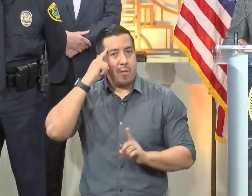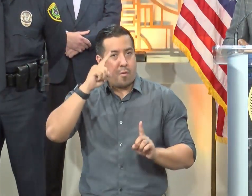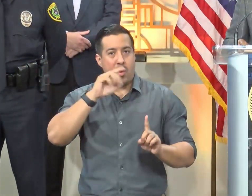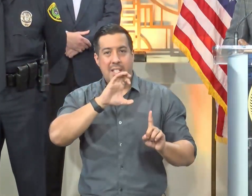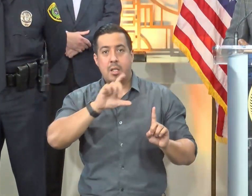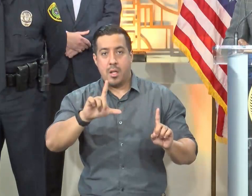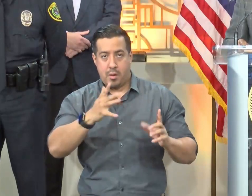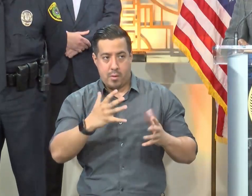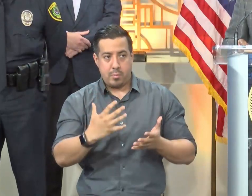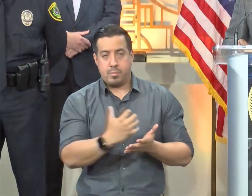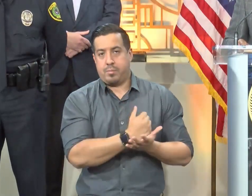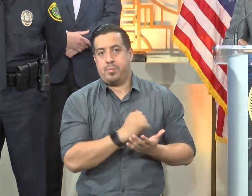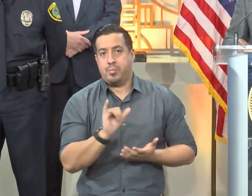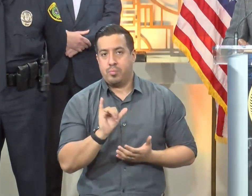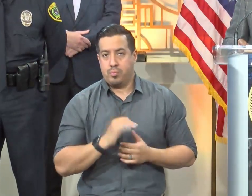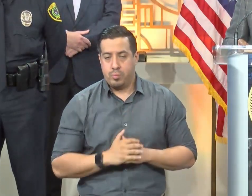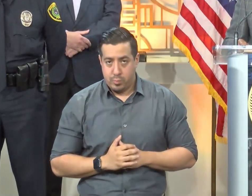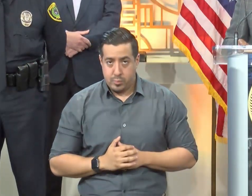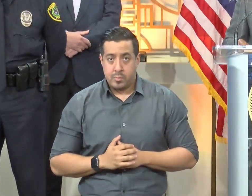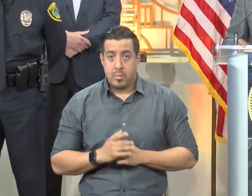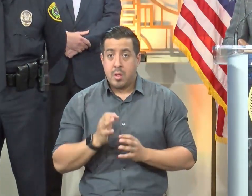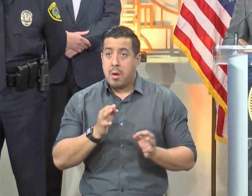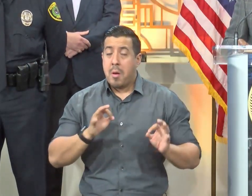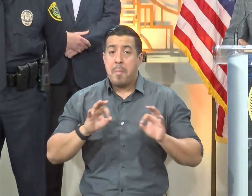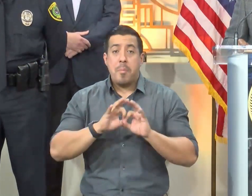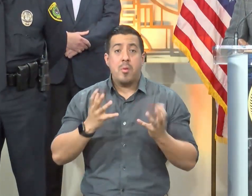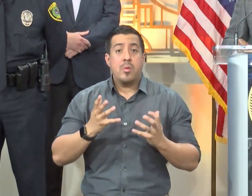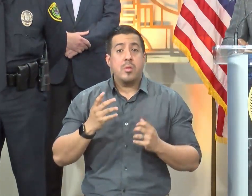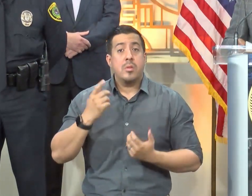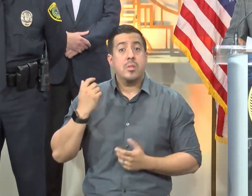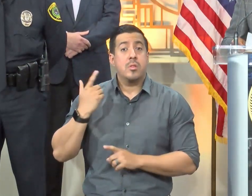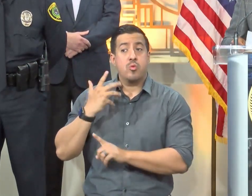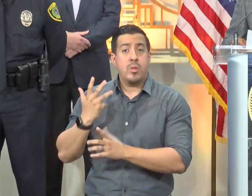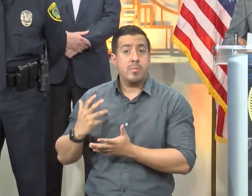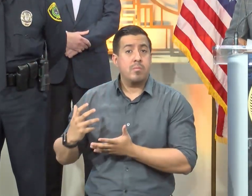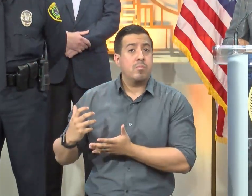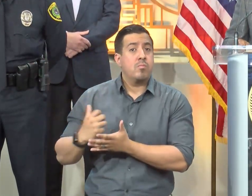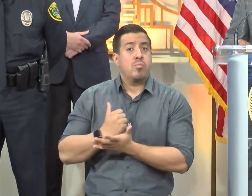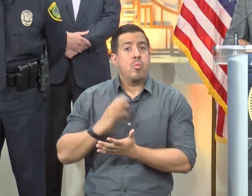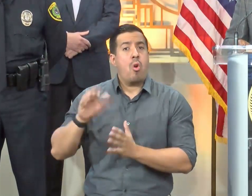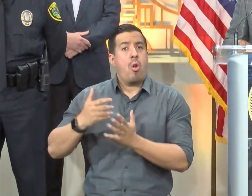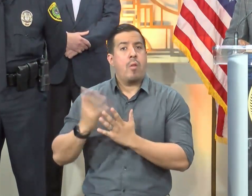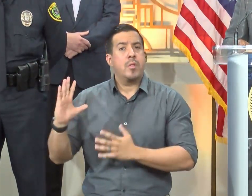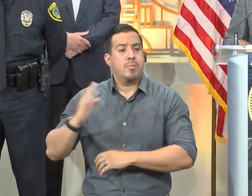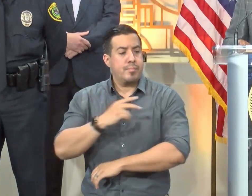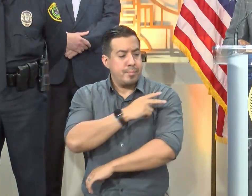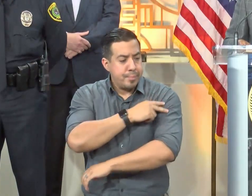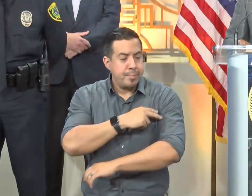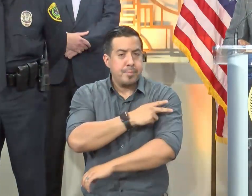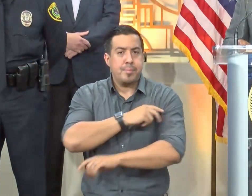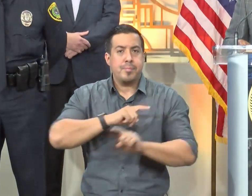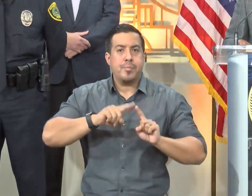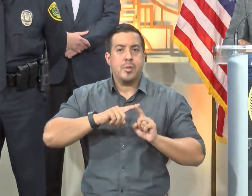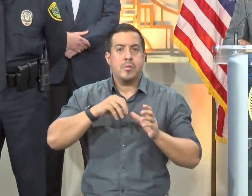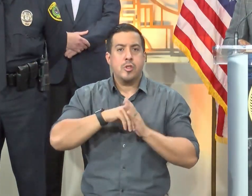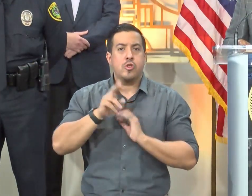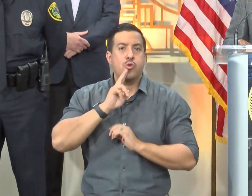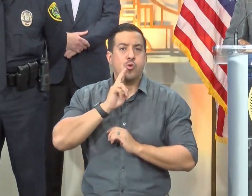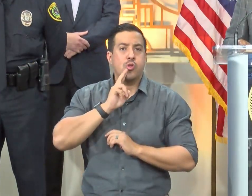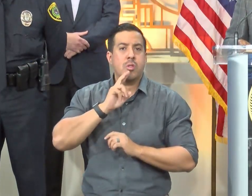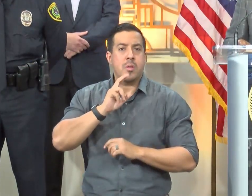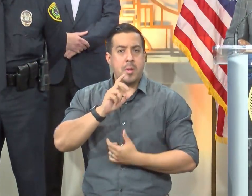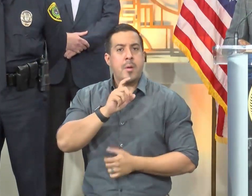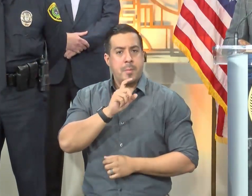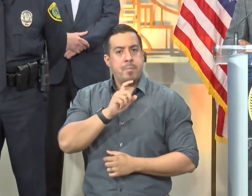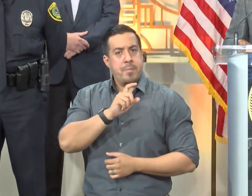Lake. Most importantly, Troy Frenner earned his stripes in the Houston Police Department and is prepared to